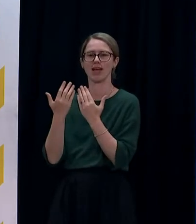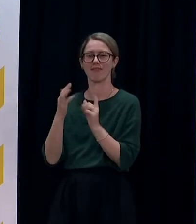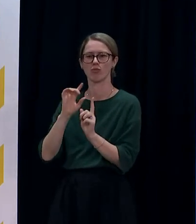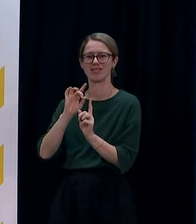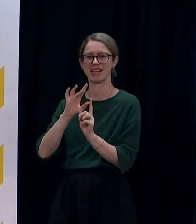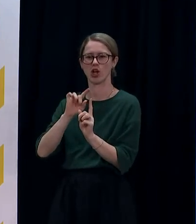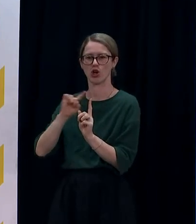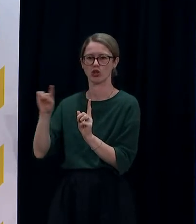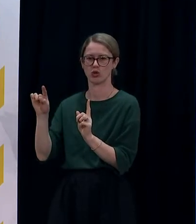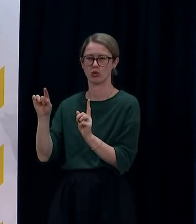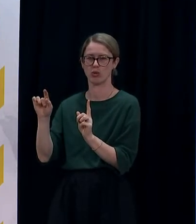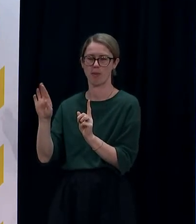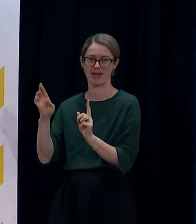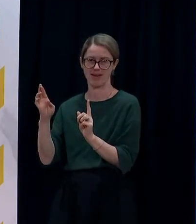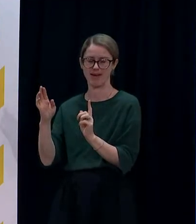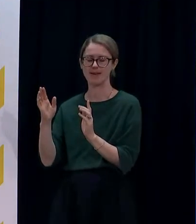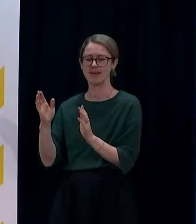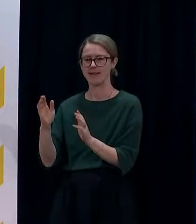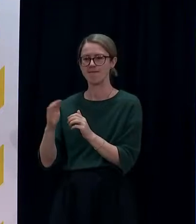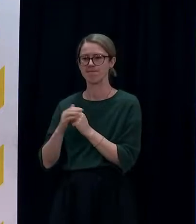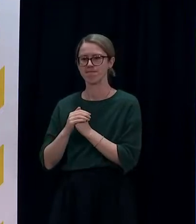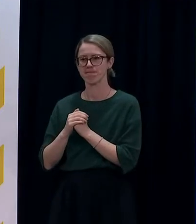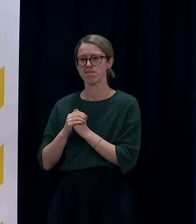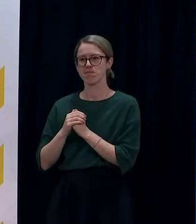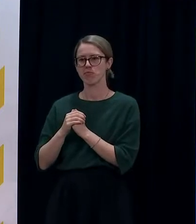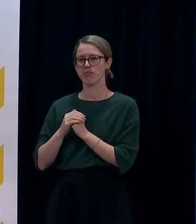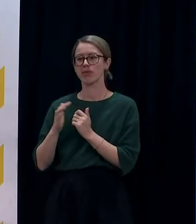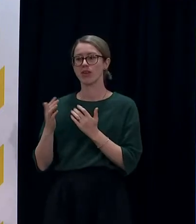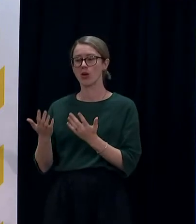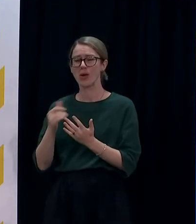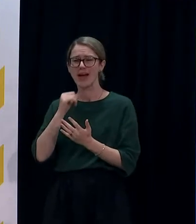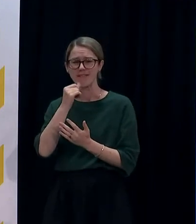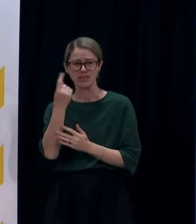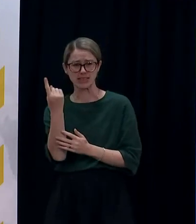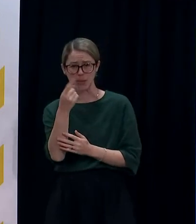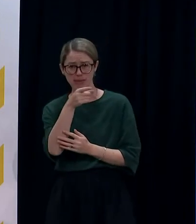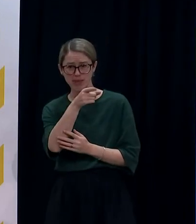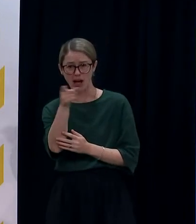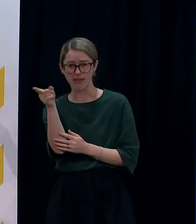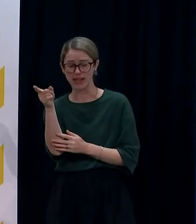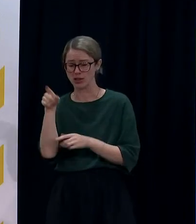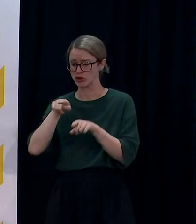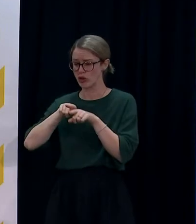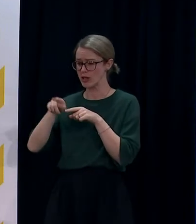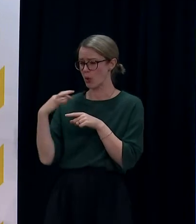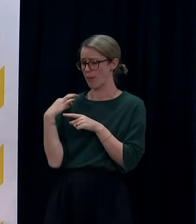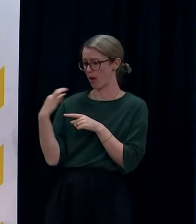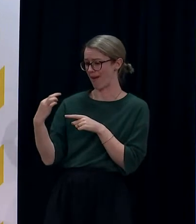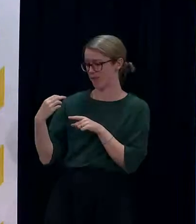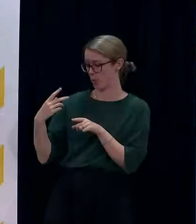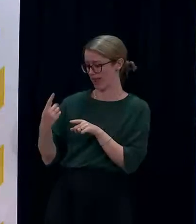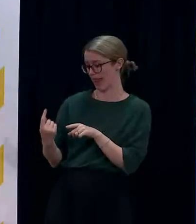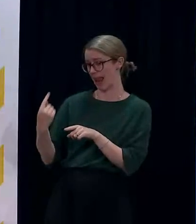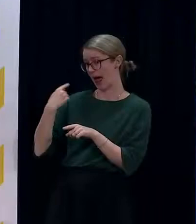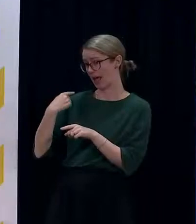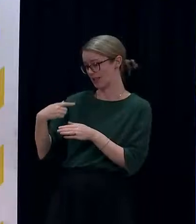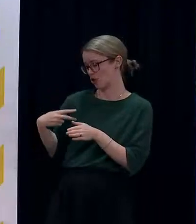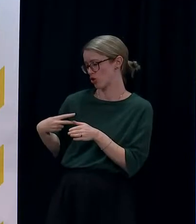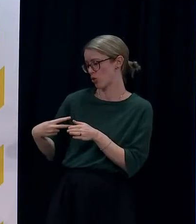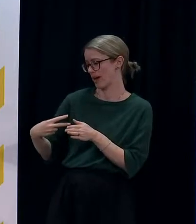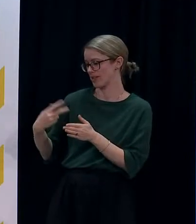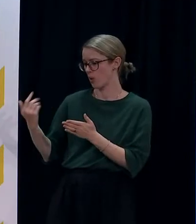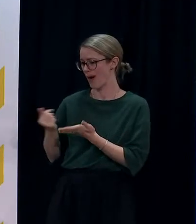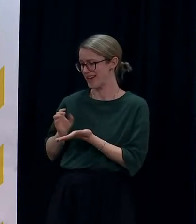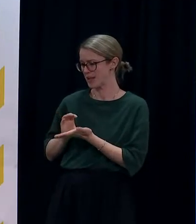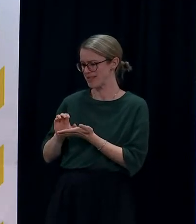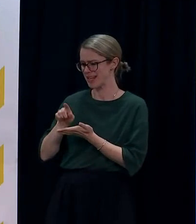10 p.m. through until midnight. And as I said earlier, if there is anyone out there who was on the website or was trying to get on the website